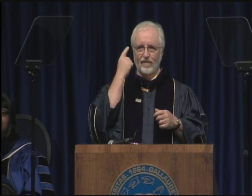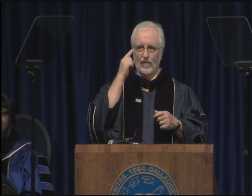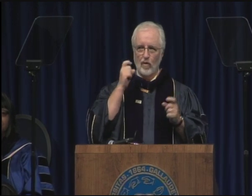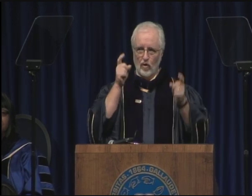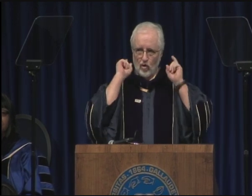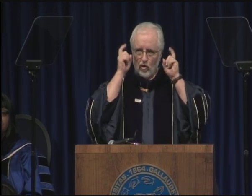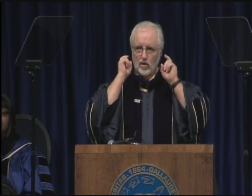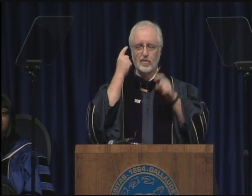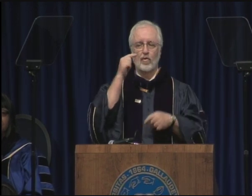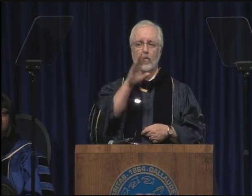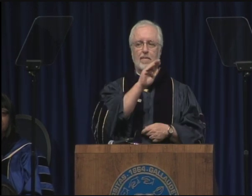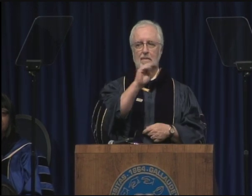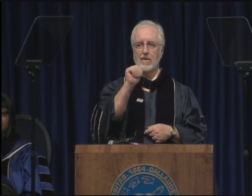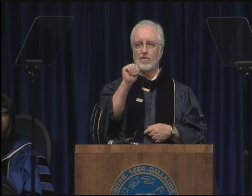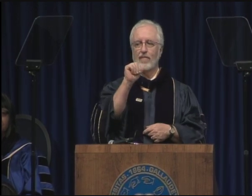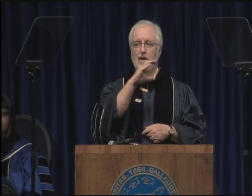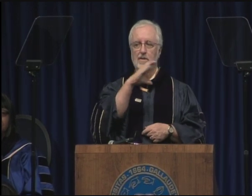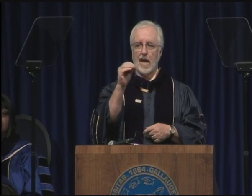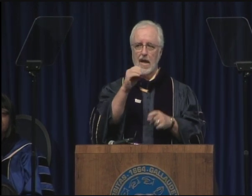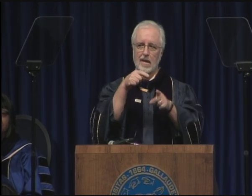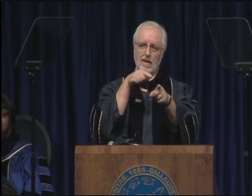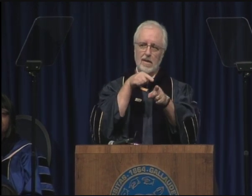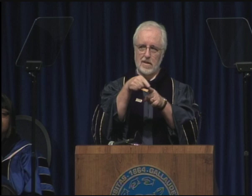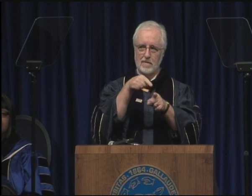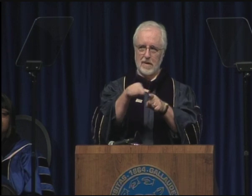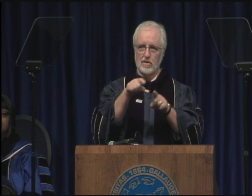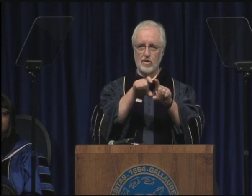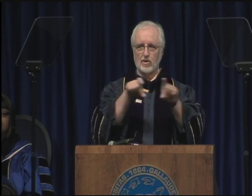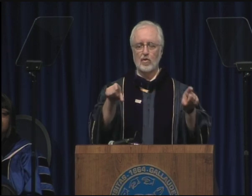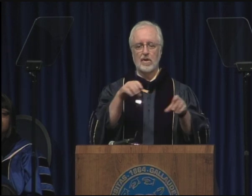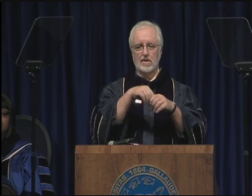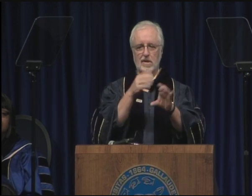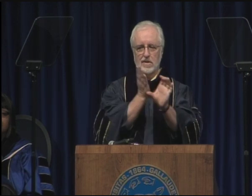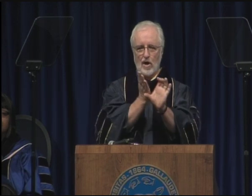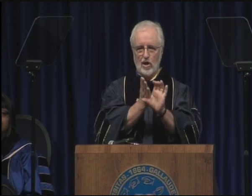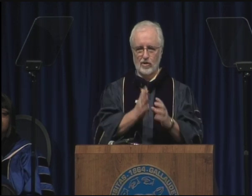hoods for the Master of Arts and specialist degrees in psychology.